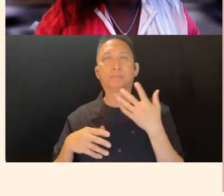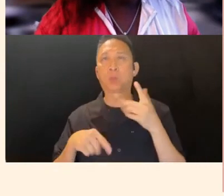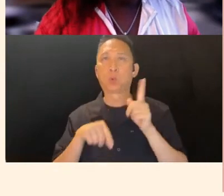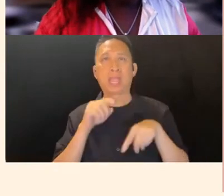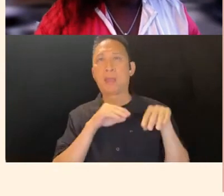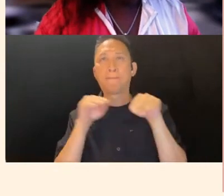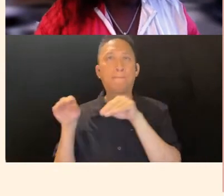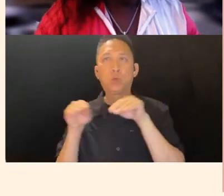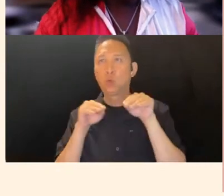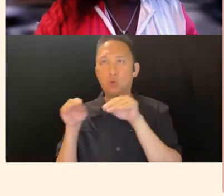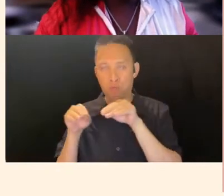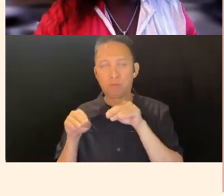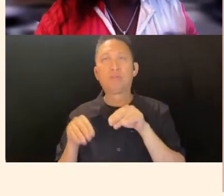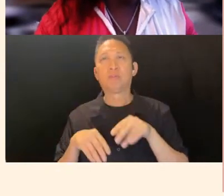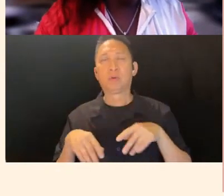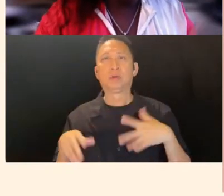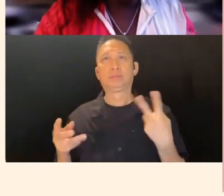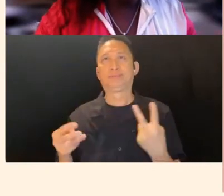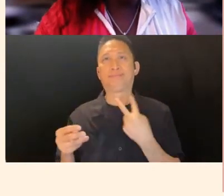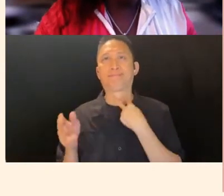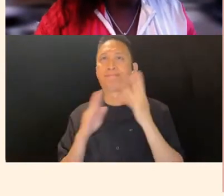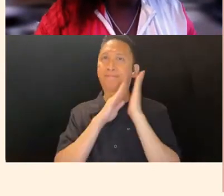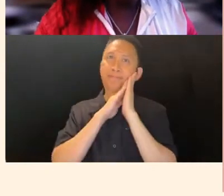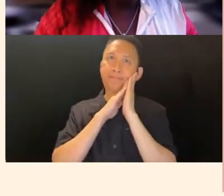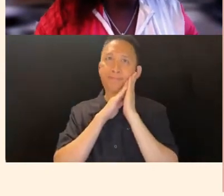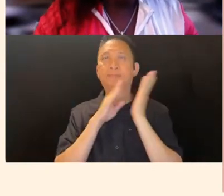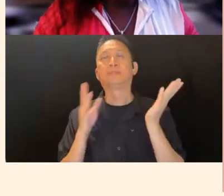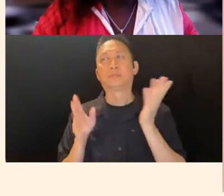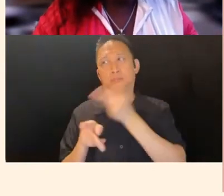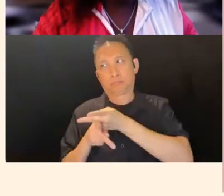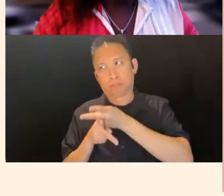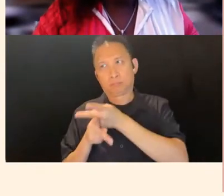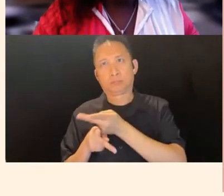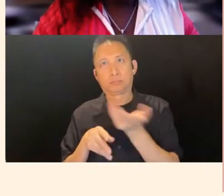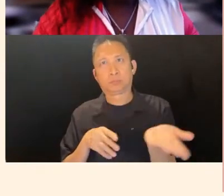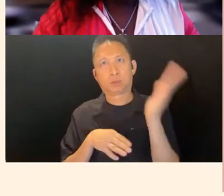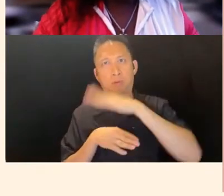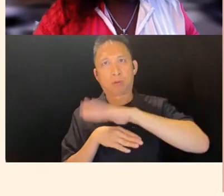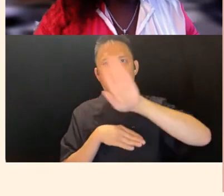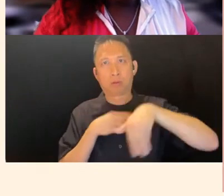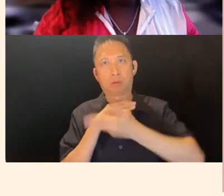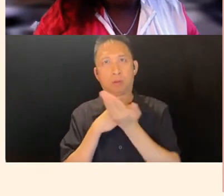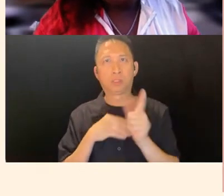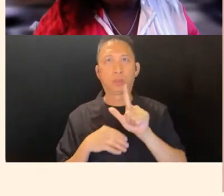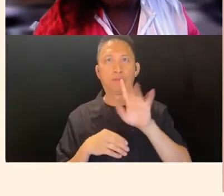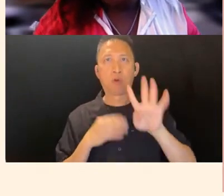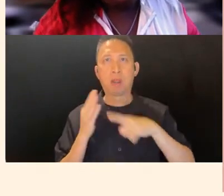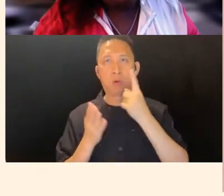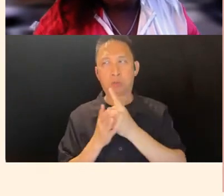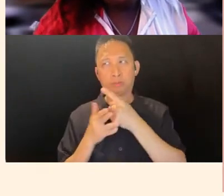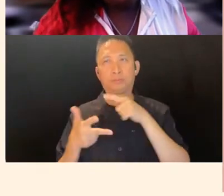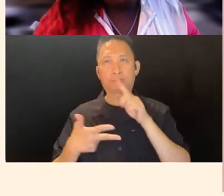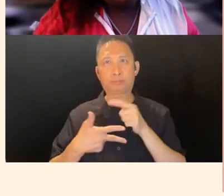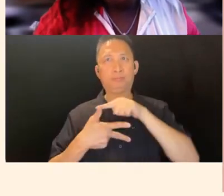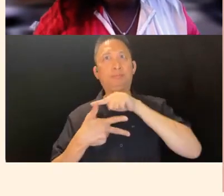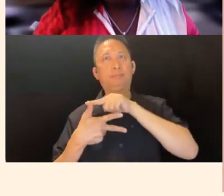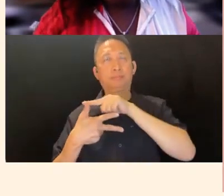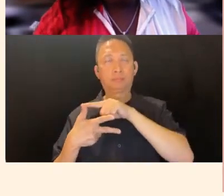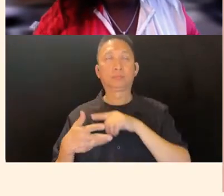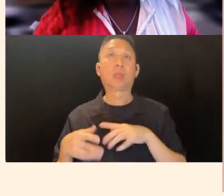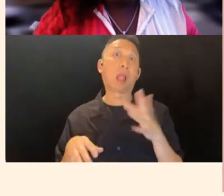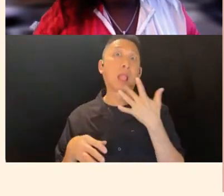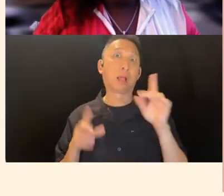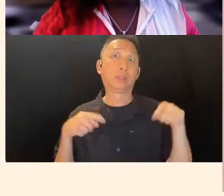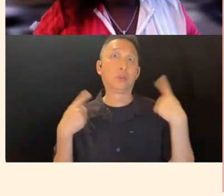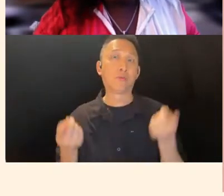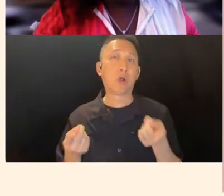limbs and things of that nature where they actually need to be fully taken care of. Luckily, the seniors that we have had in our projects,